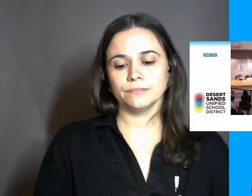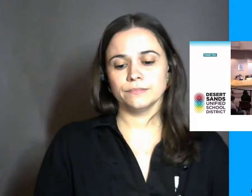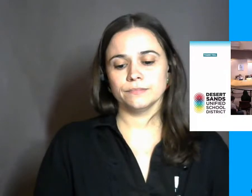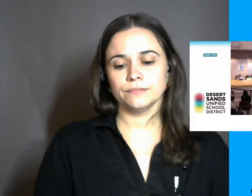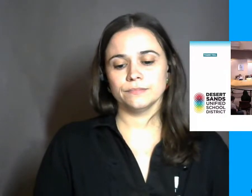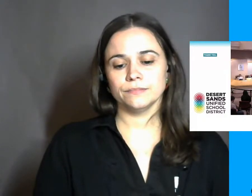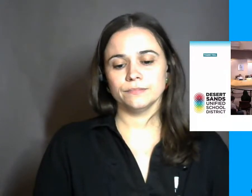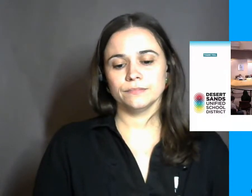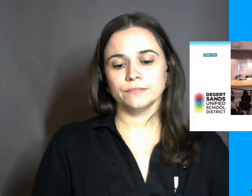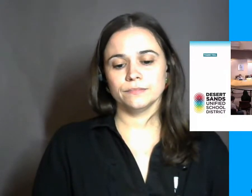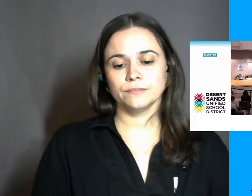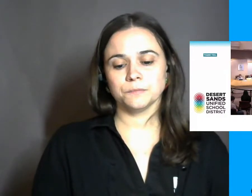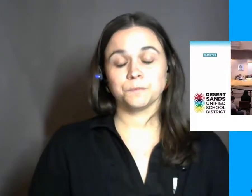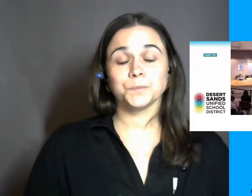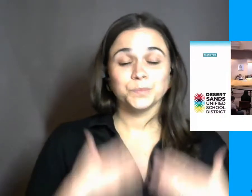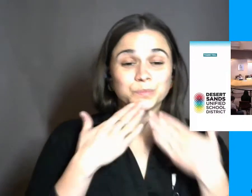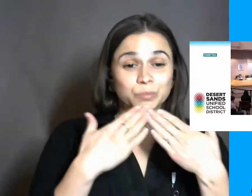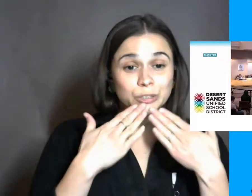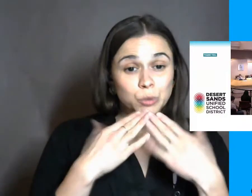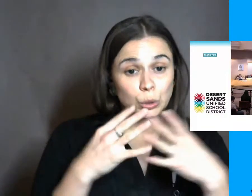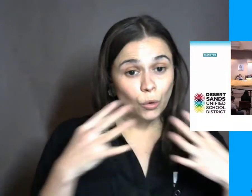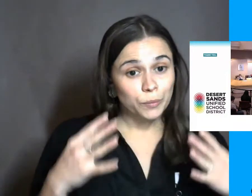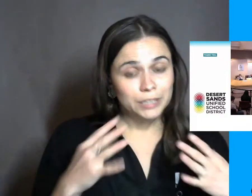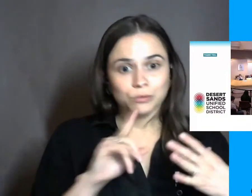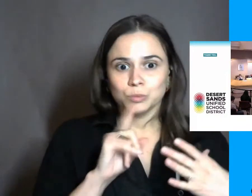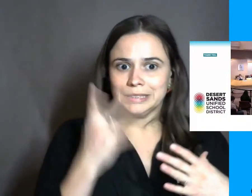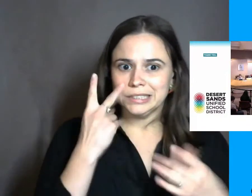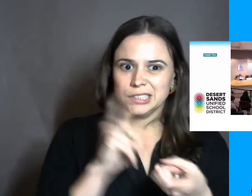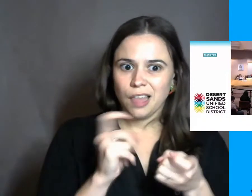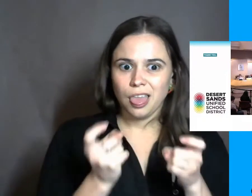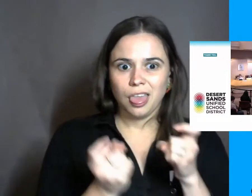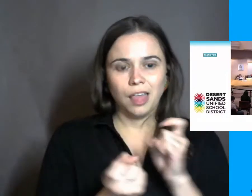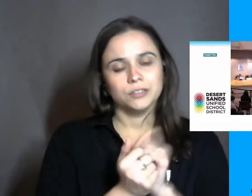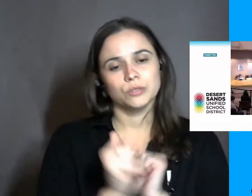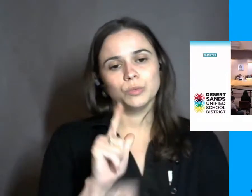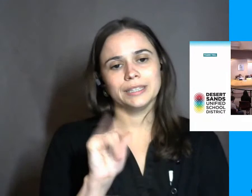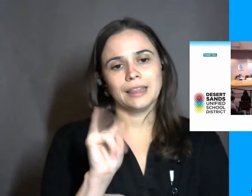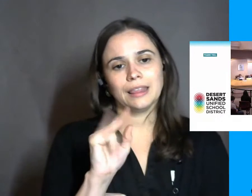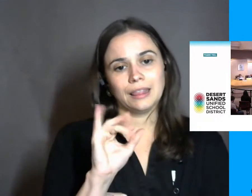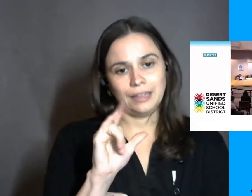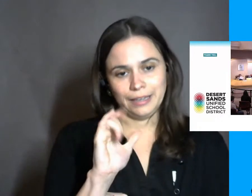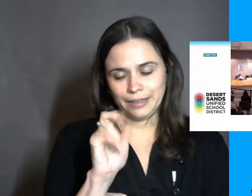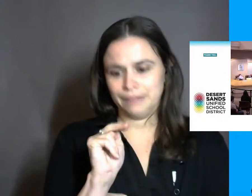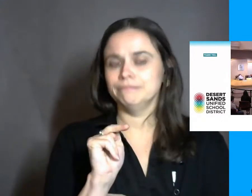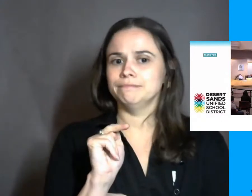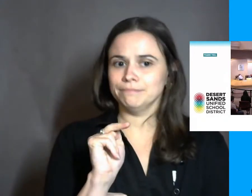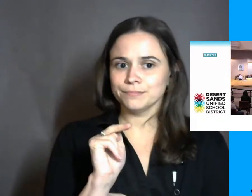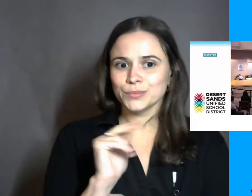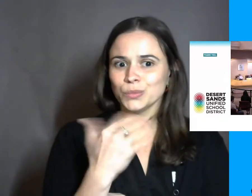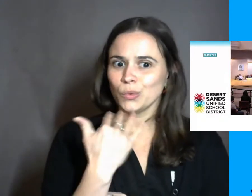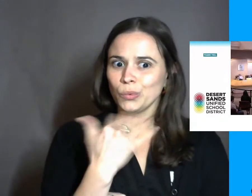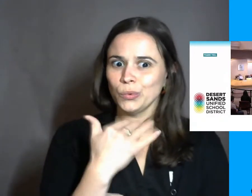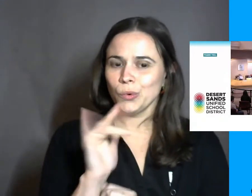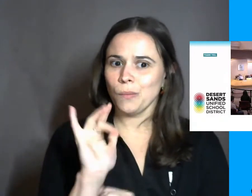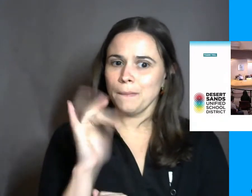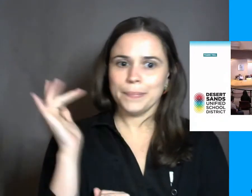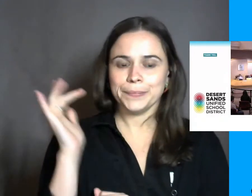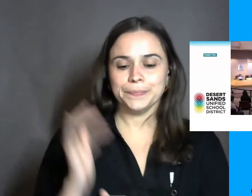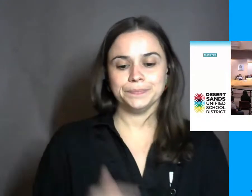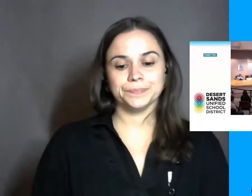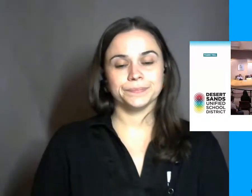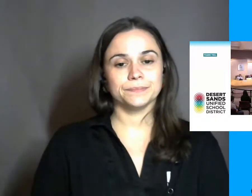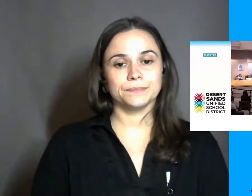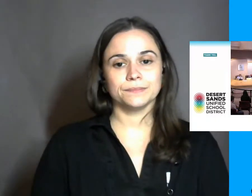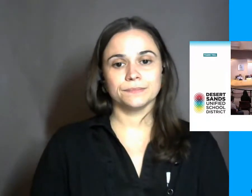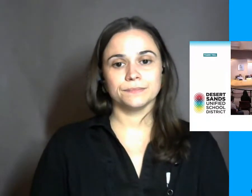you doing that. It's exciting, because I was on the board. I started in 2012, I believe, and so I